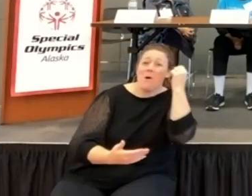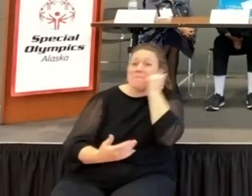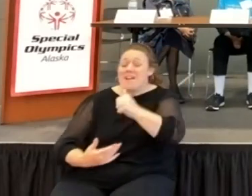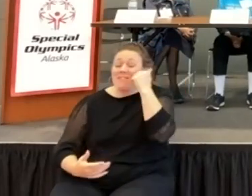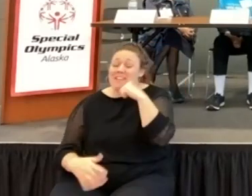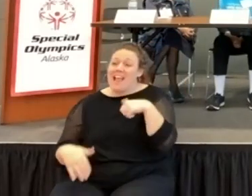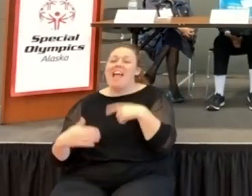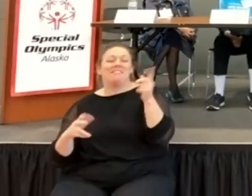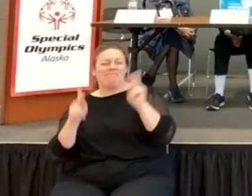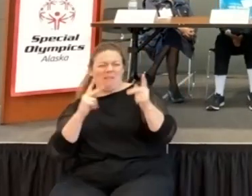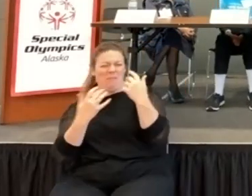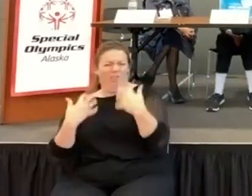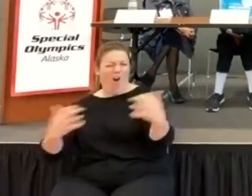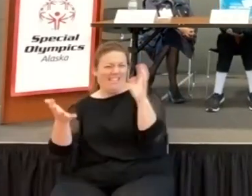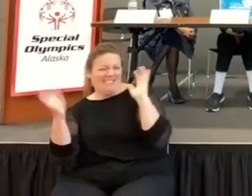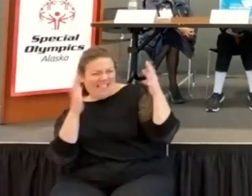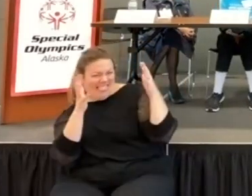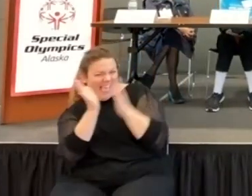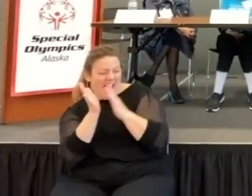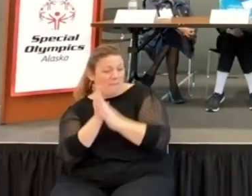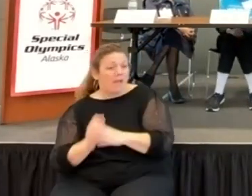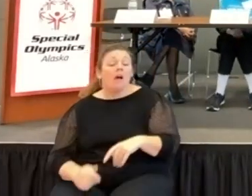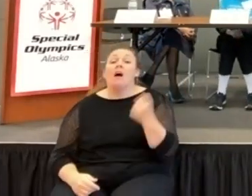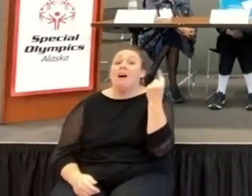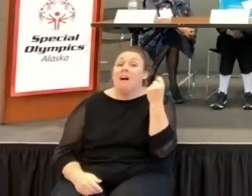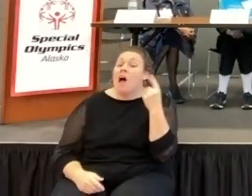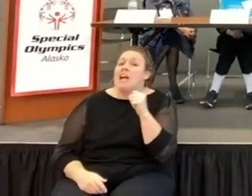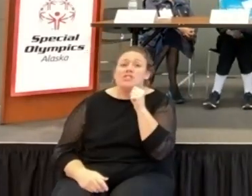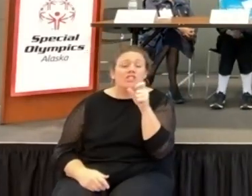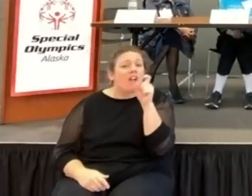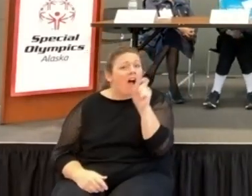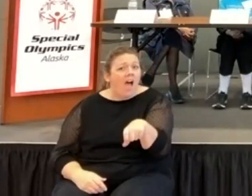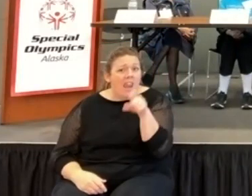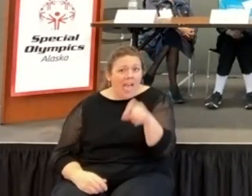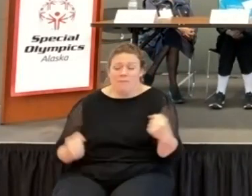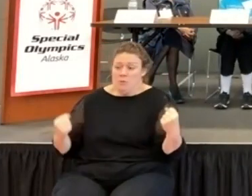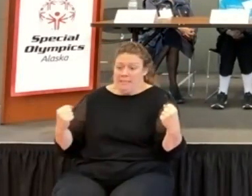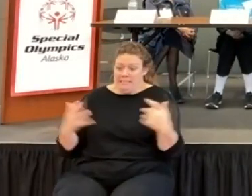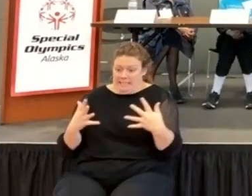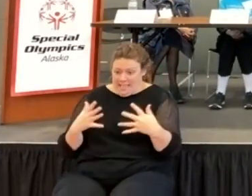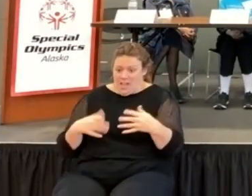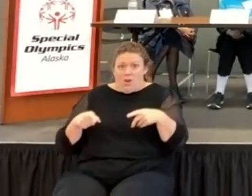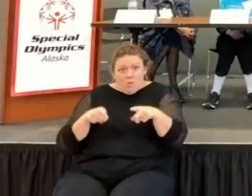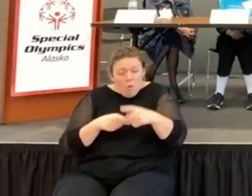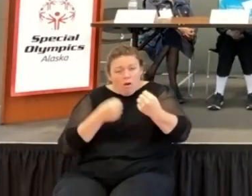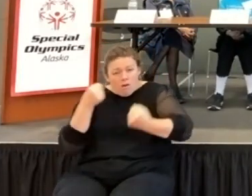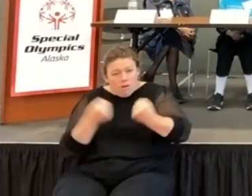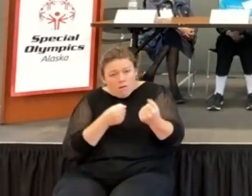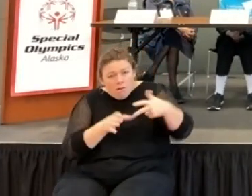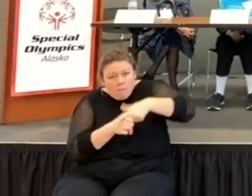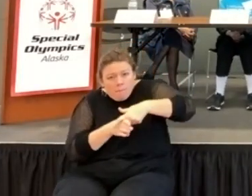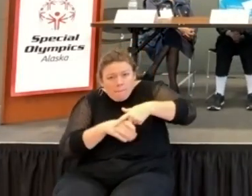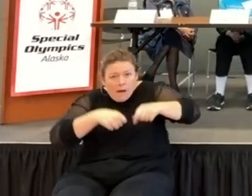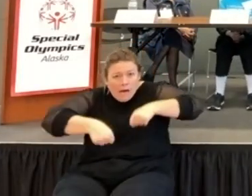That is something I shouldn't have to do. But I fear going to my bus station because of the people